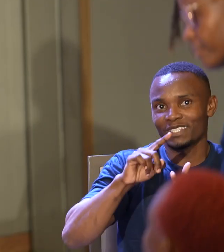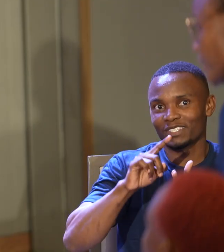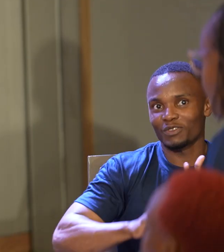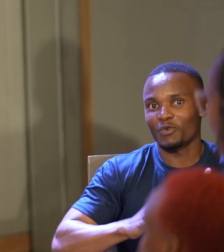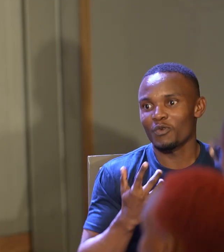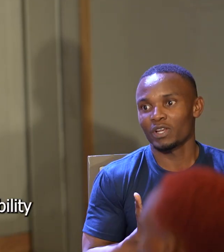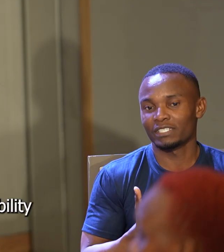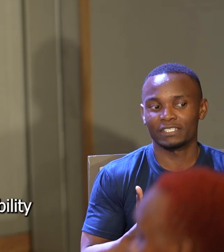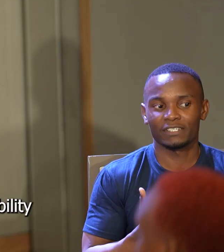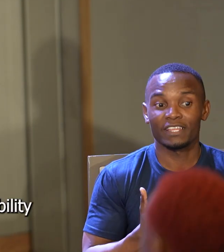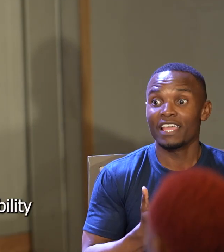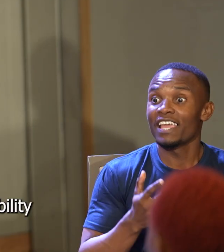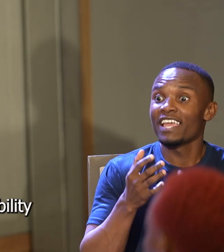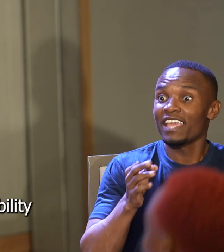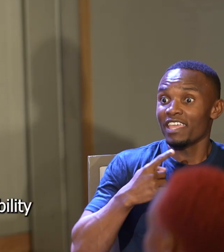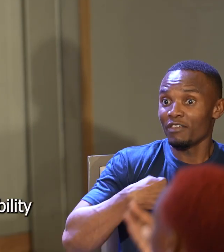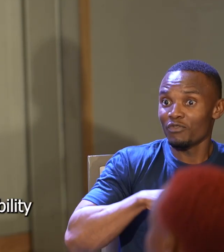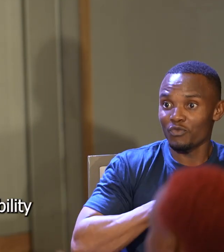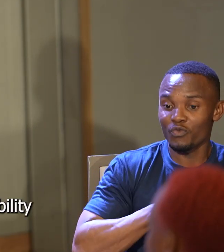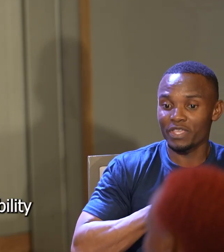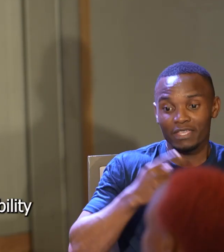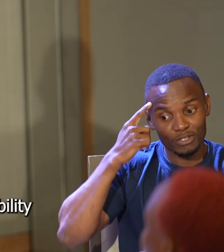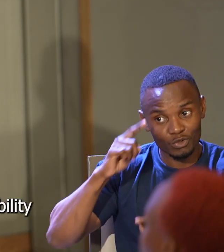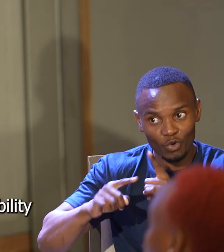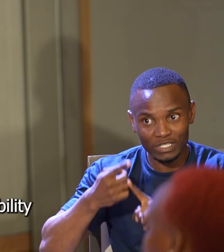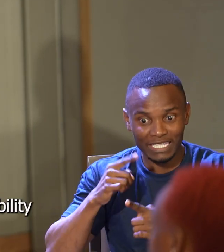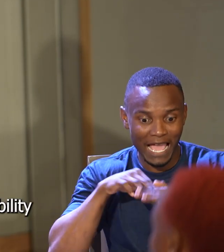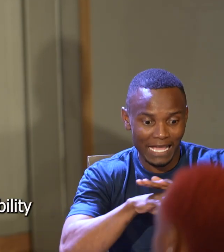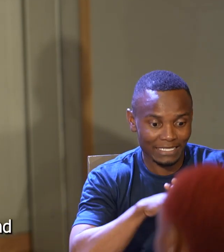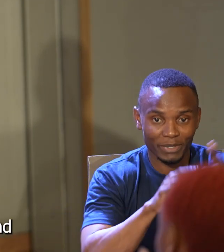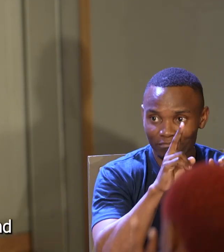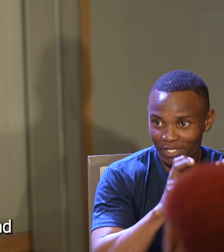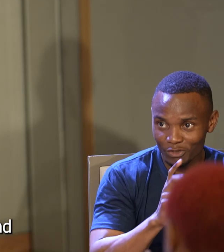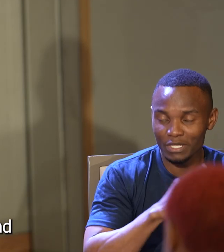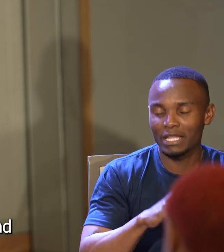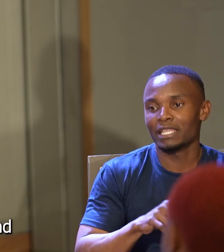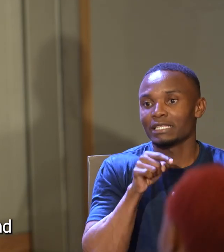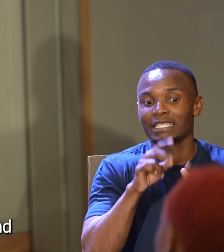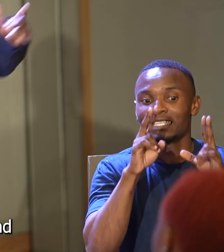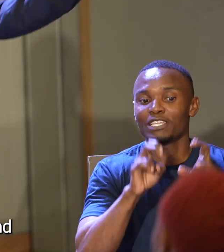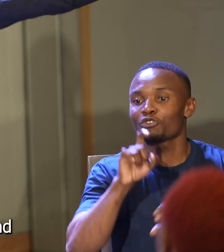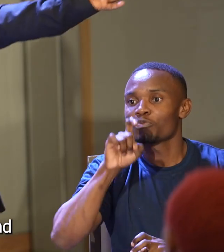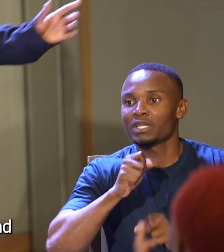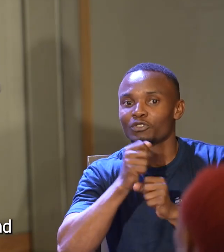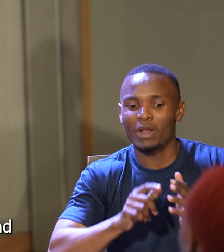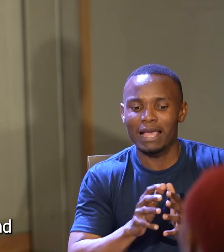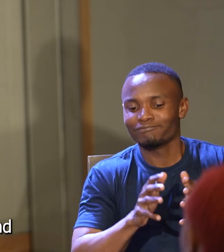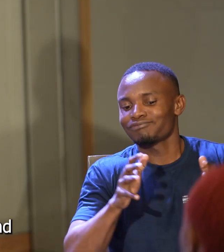that if we are going to consider accessibility issues, therefore, these issues must